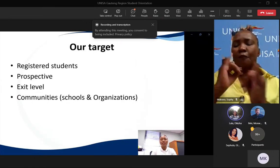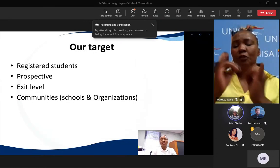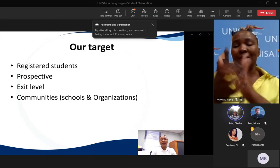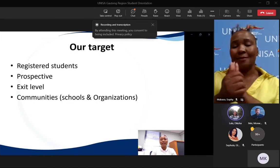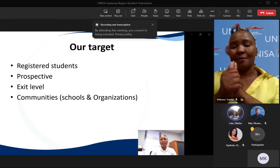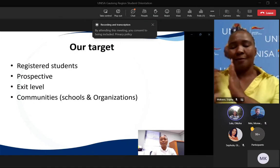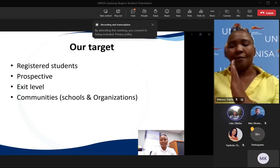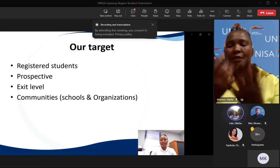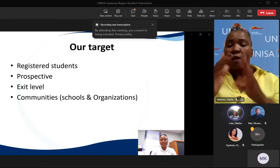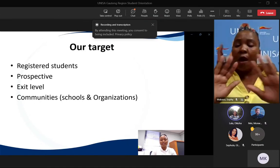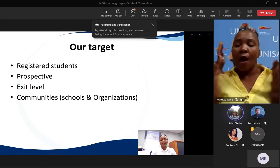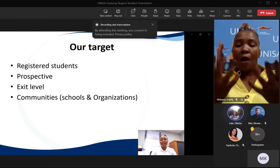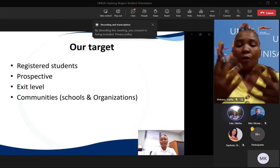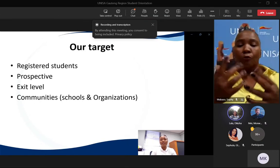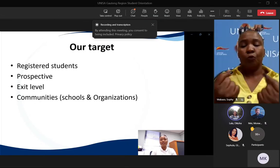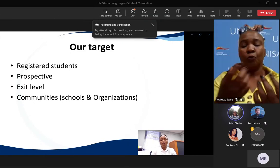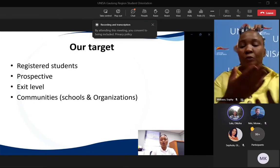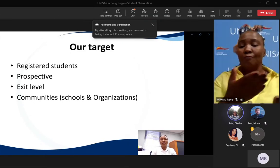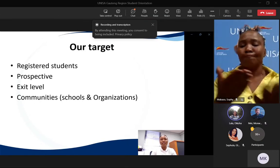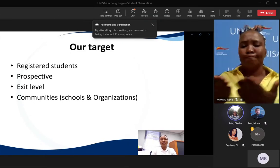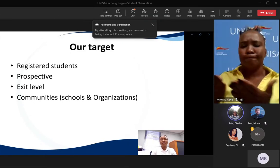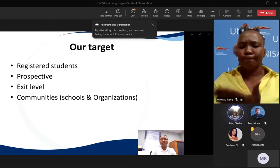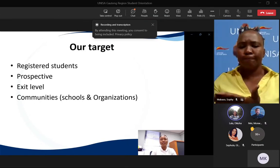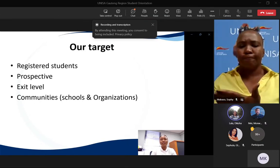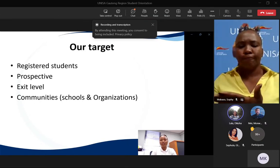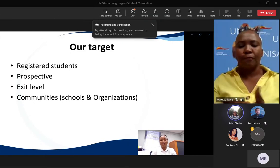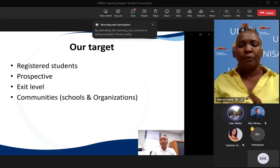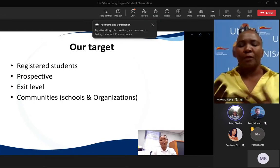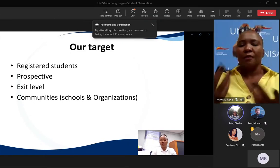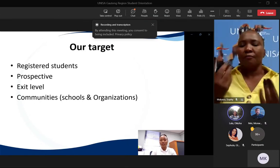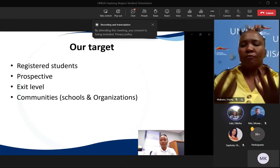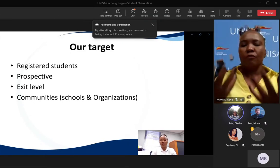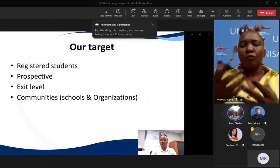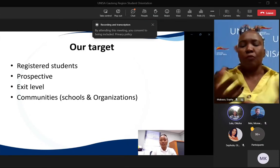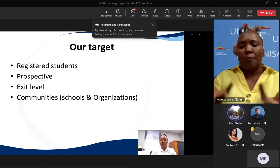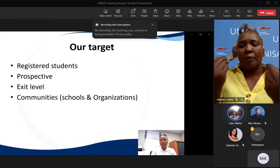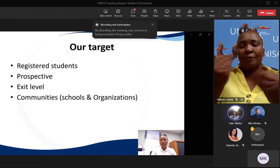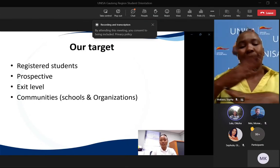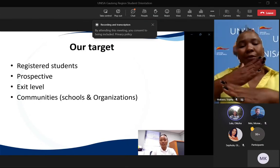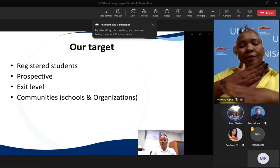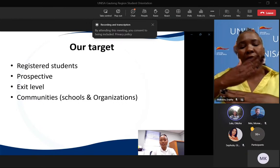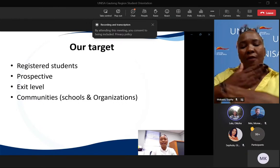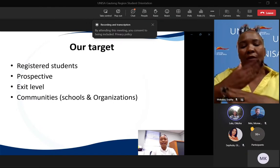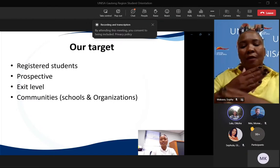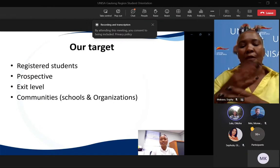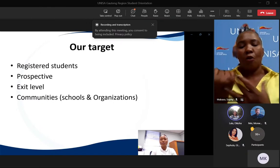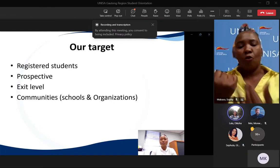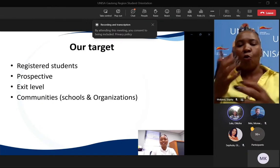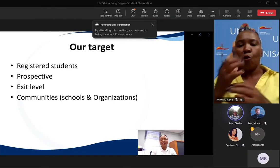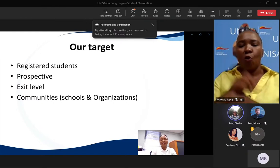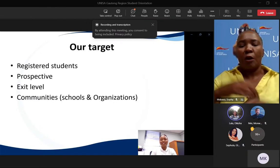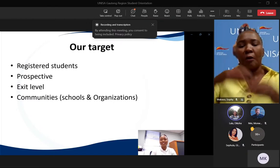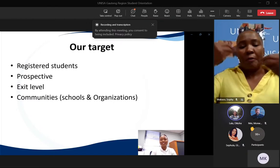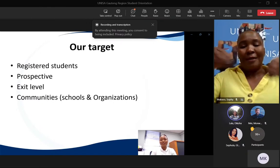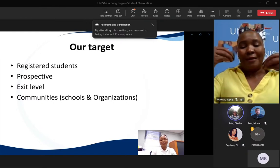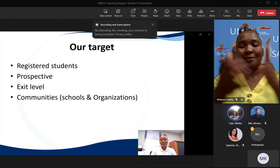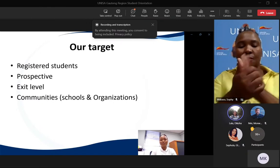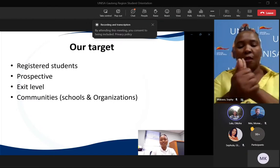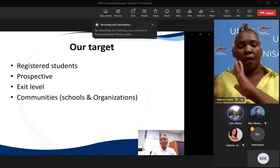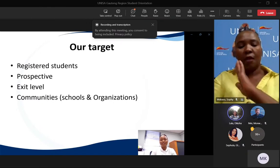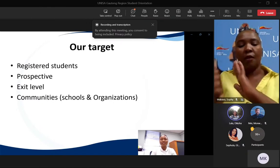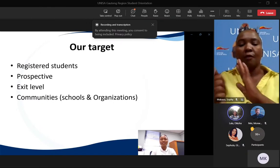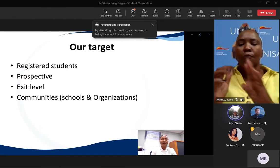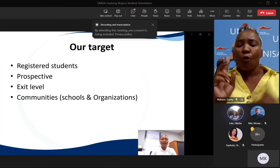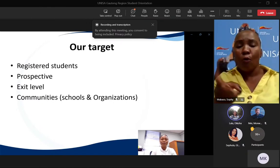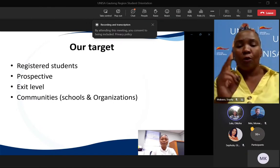go about marketing for jobs and on entrepreneurial skills and and we also Target